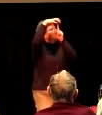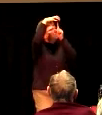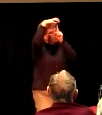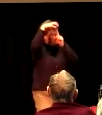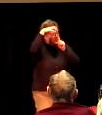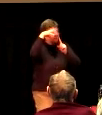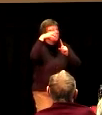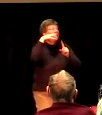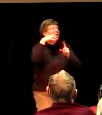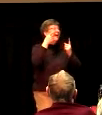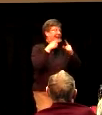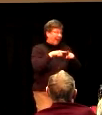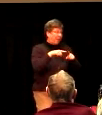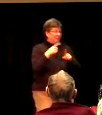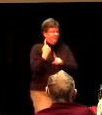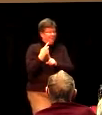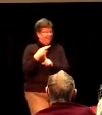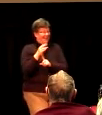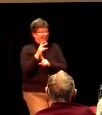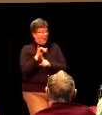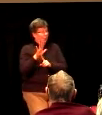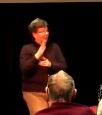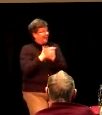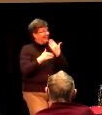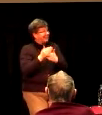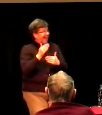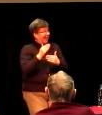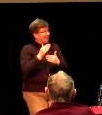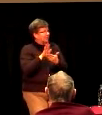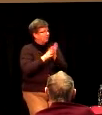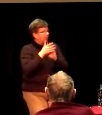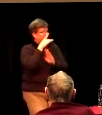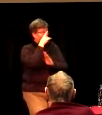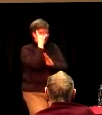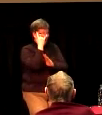to the point where Henry Coxwell's hands were turning black.